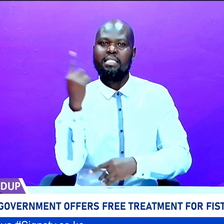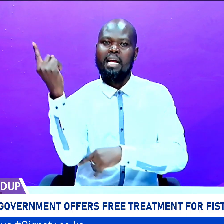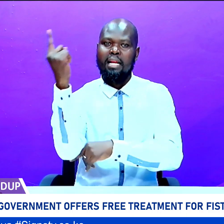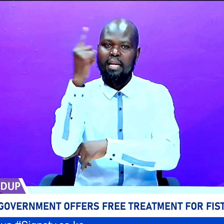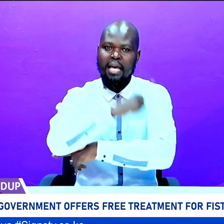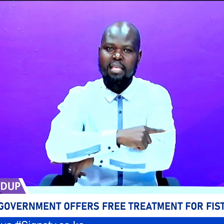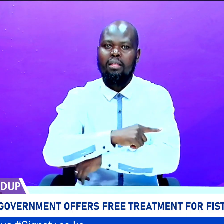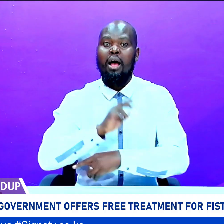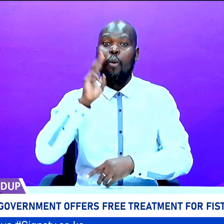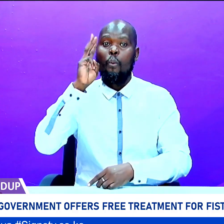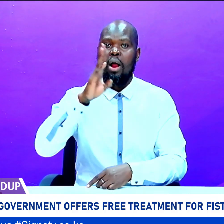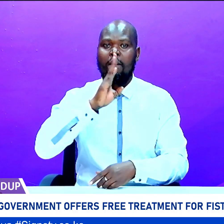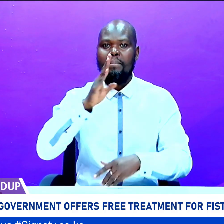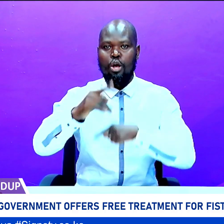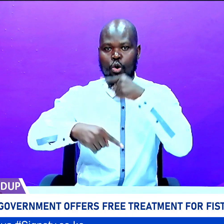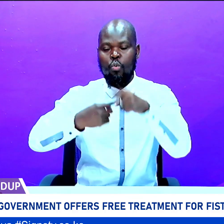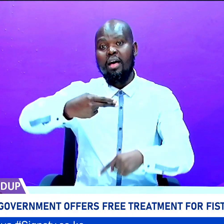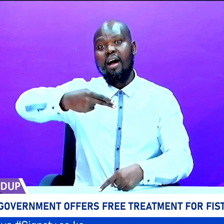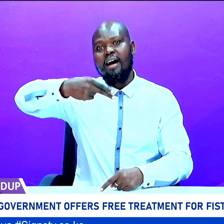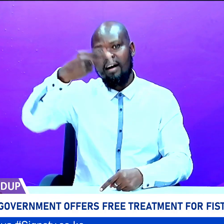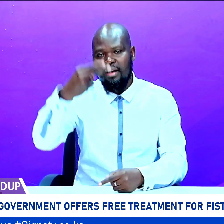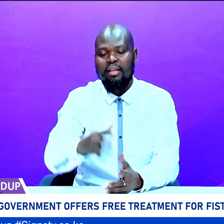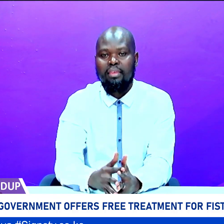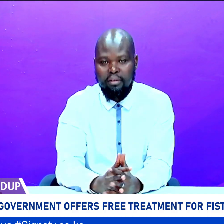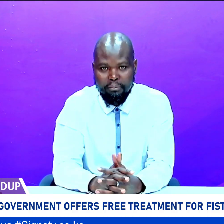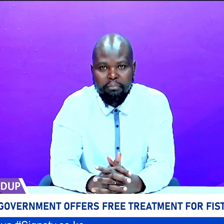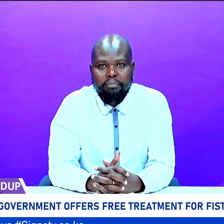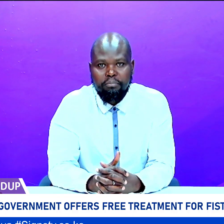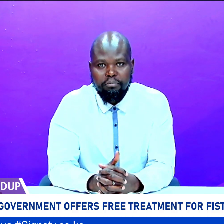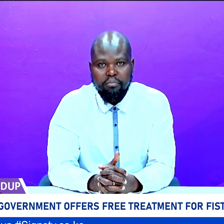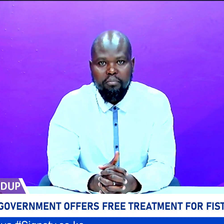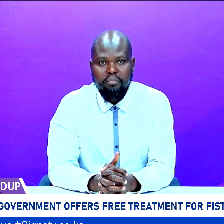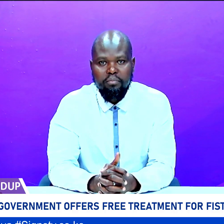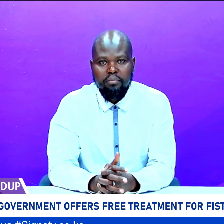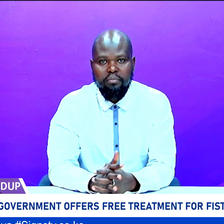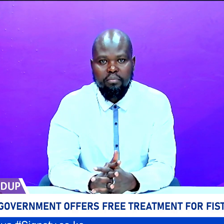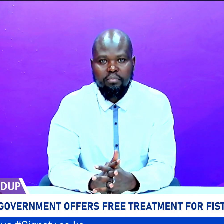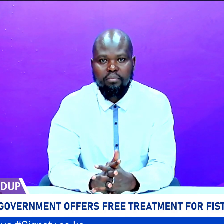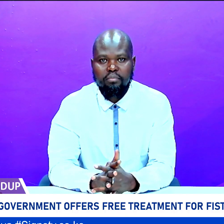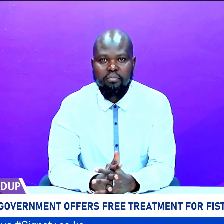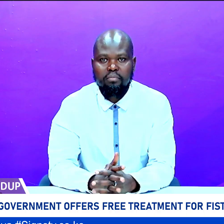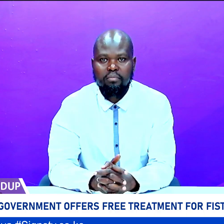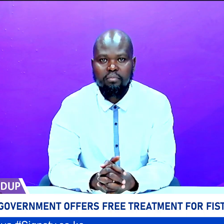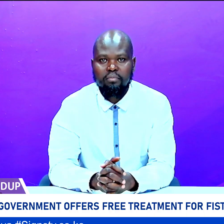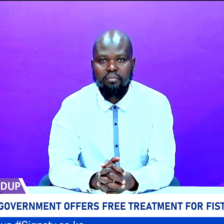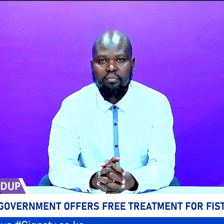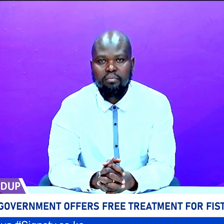will be extended due to high demand.